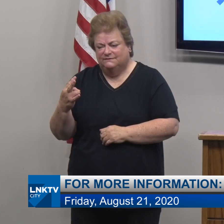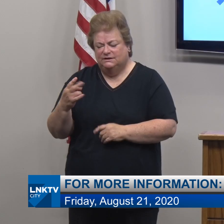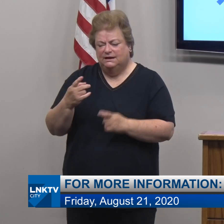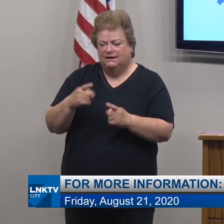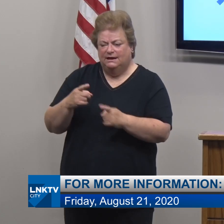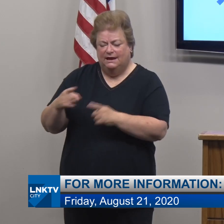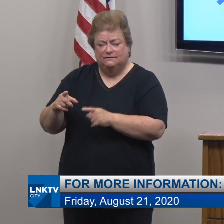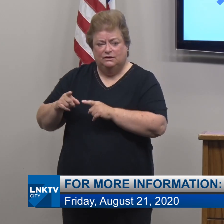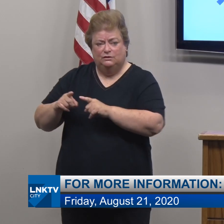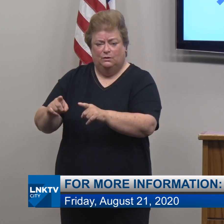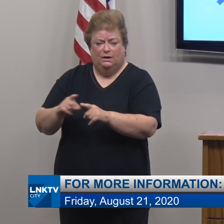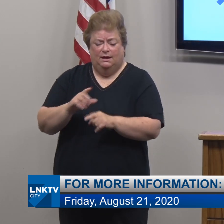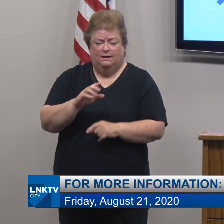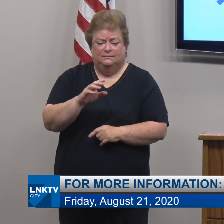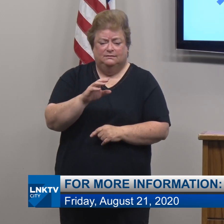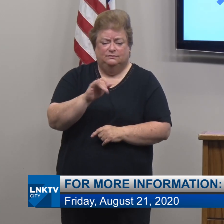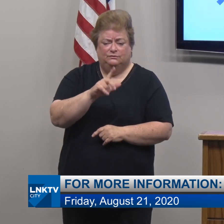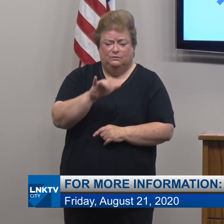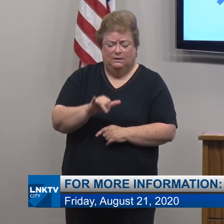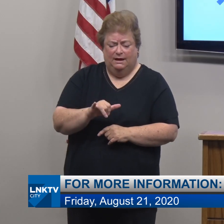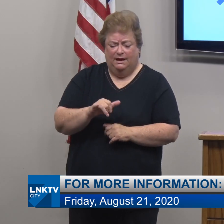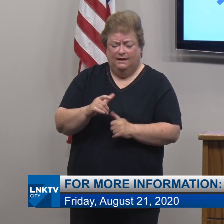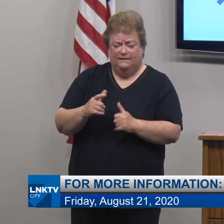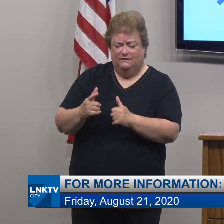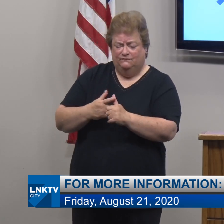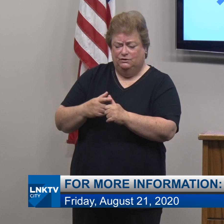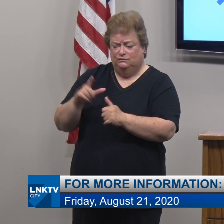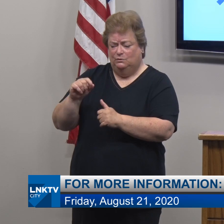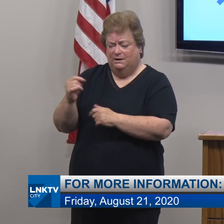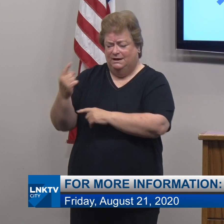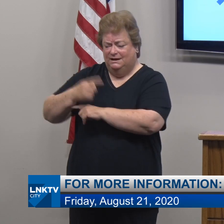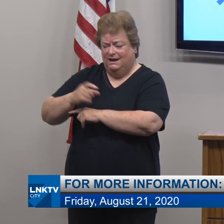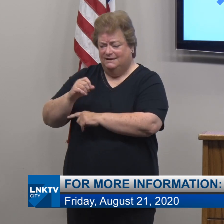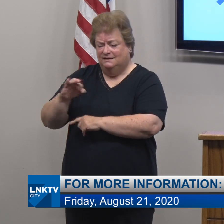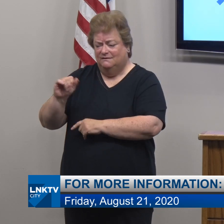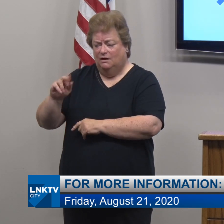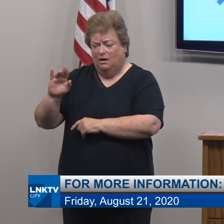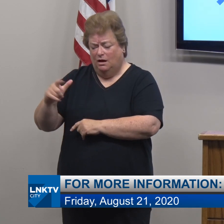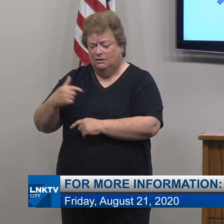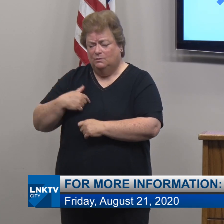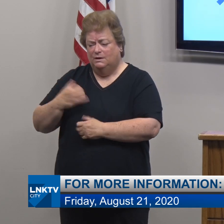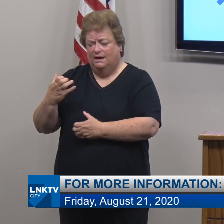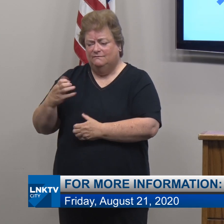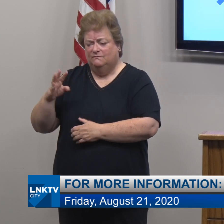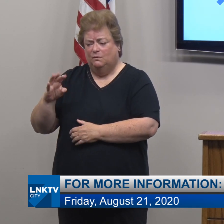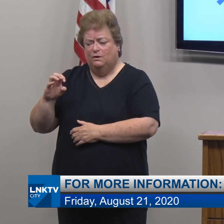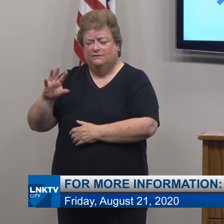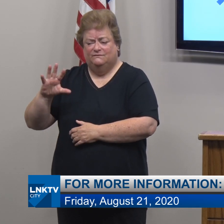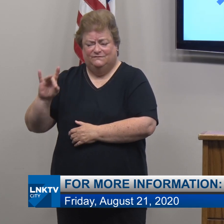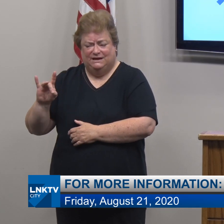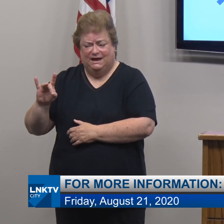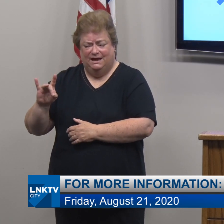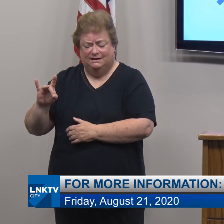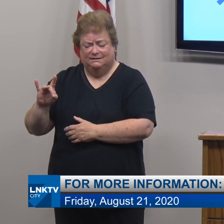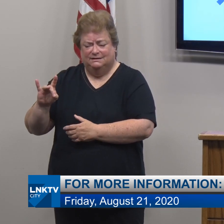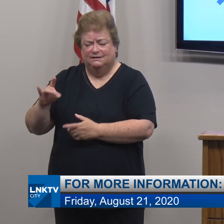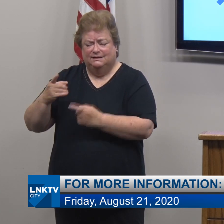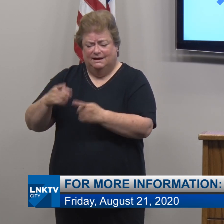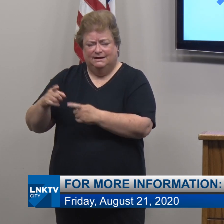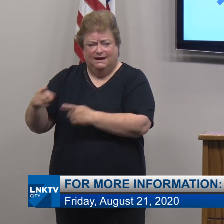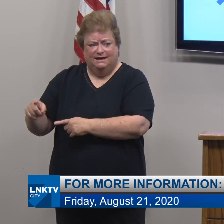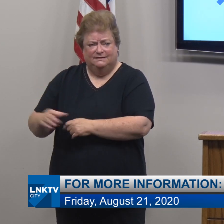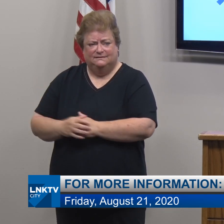in the month of July. In the first 20 days of August, we have had 458 cases. The